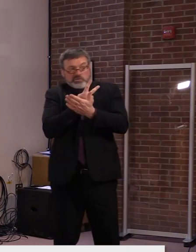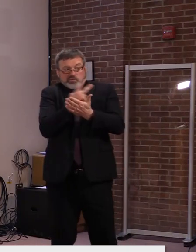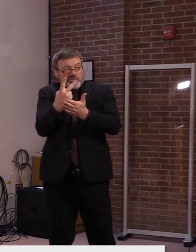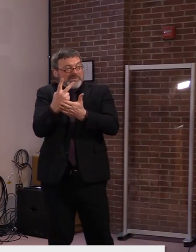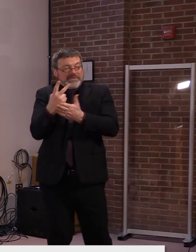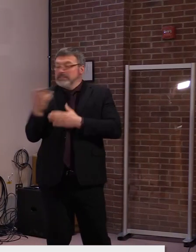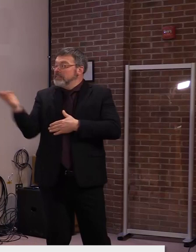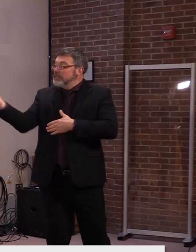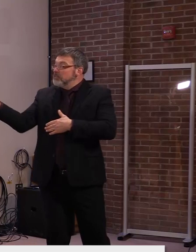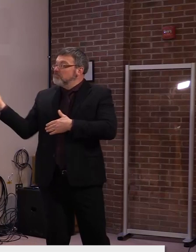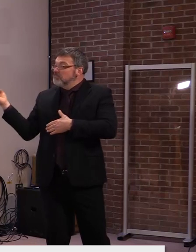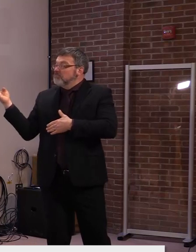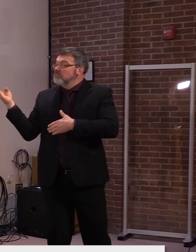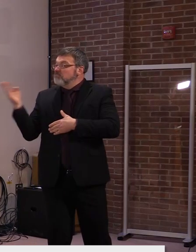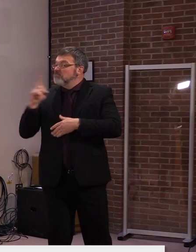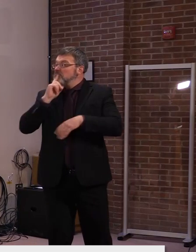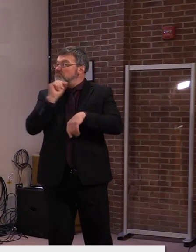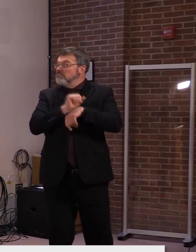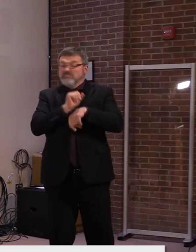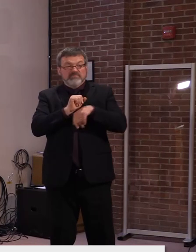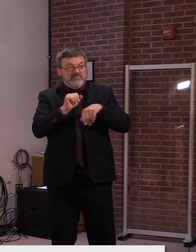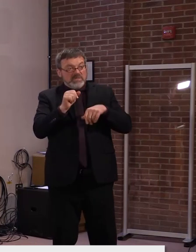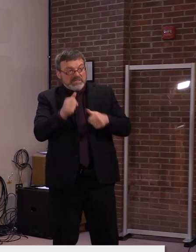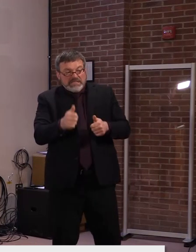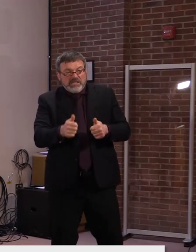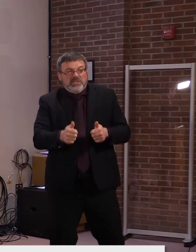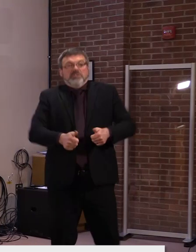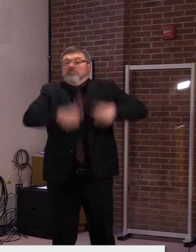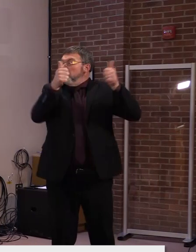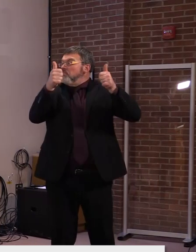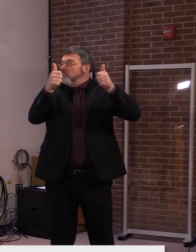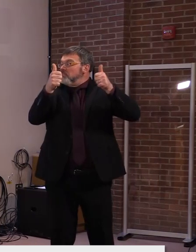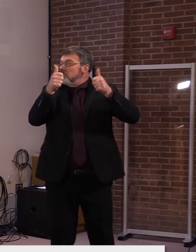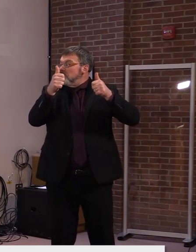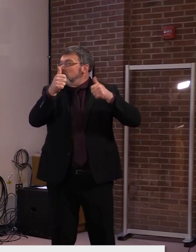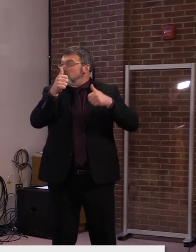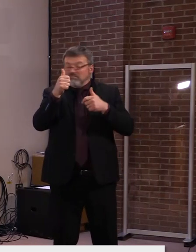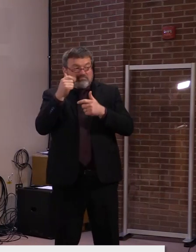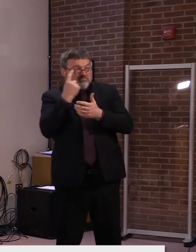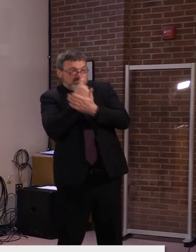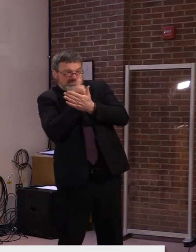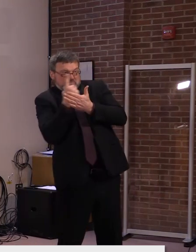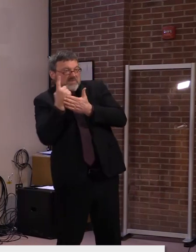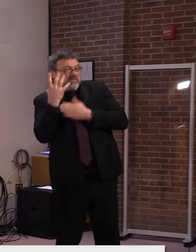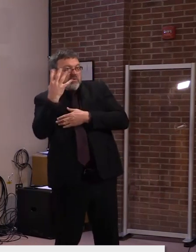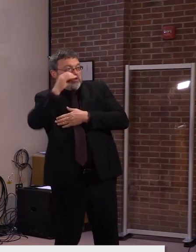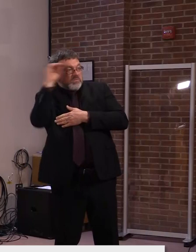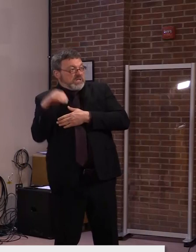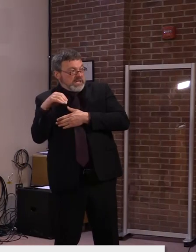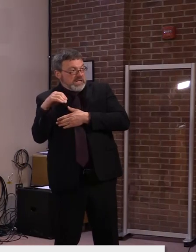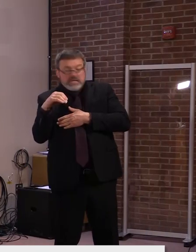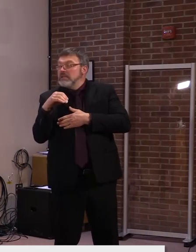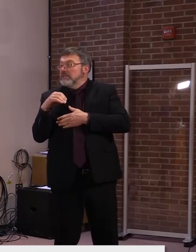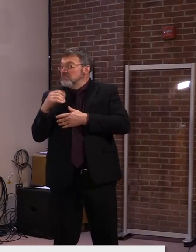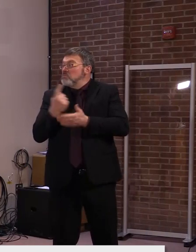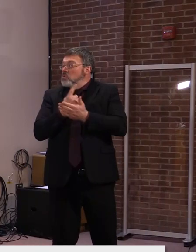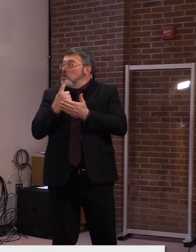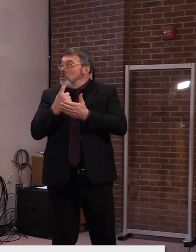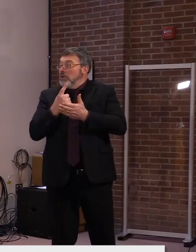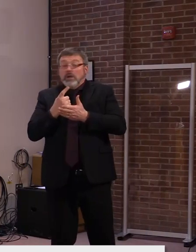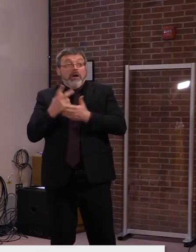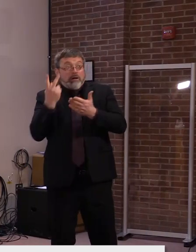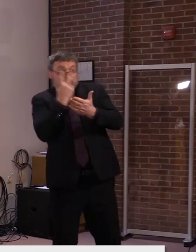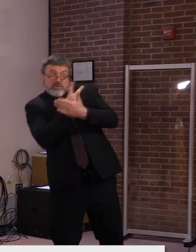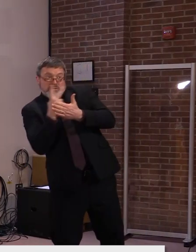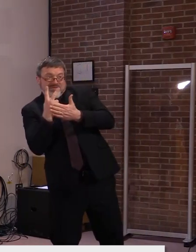seen, but up only about 4% over the week. So good that they remain stable after seeing those 2 weeks